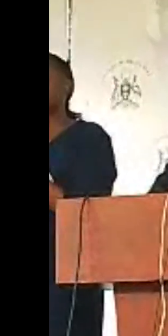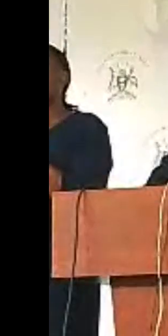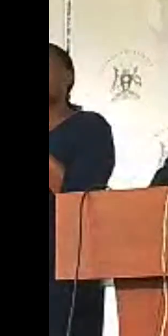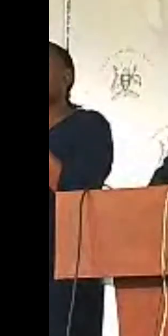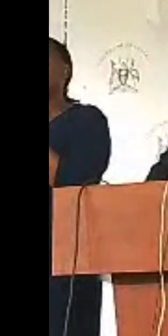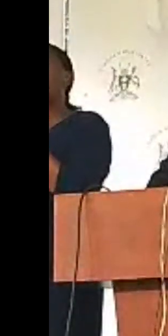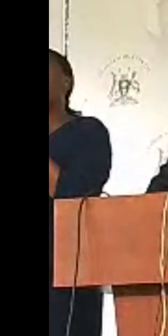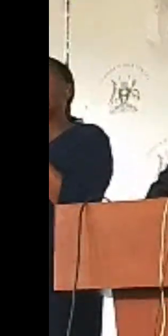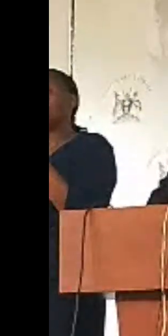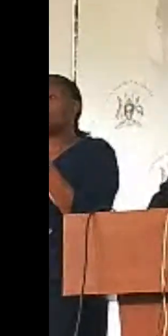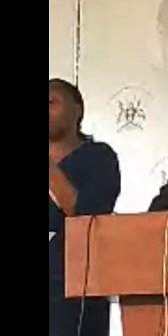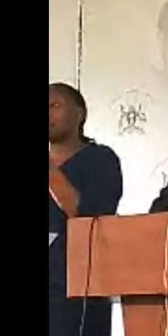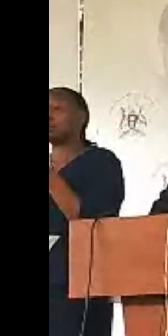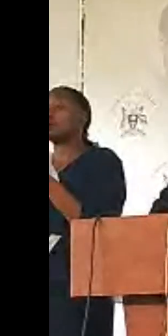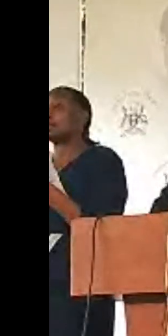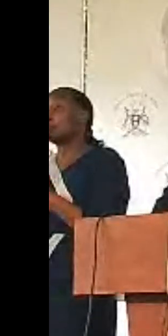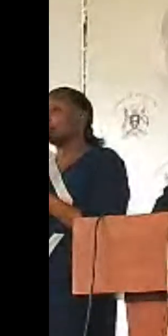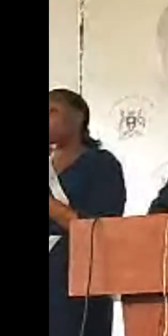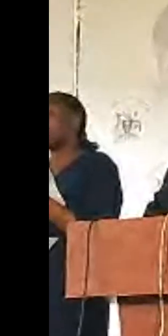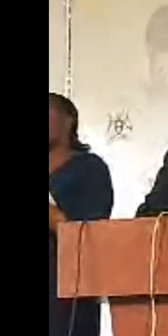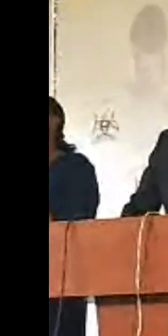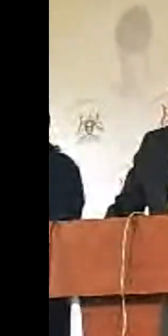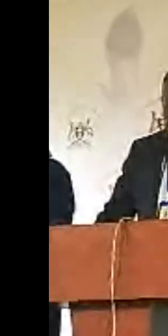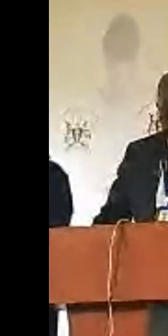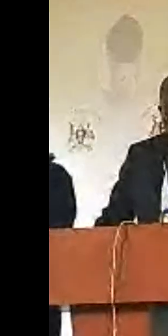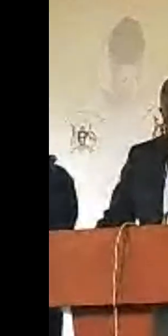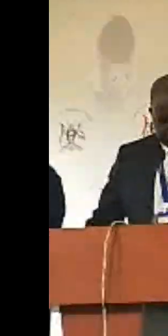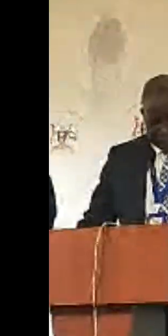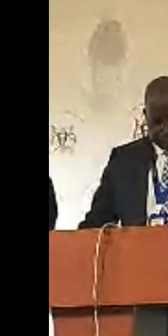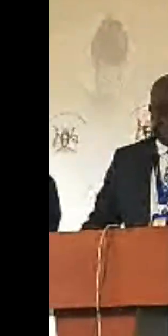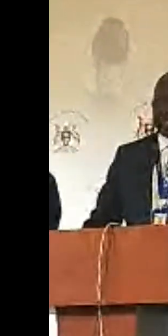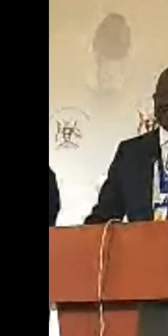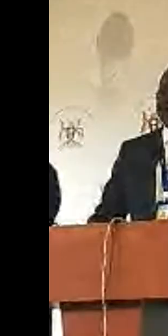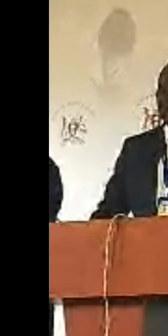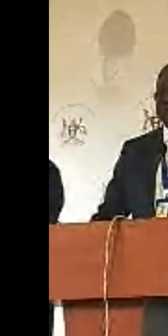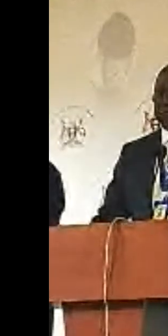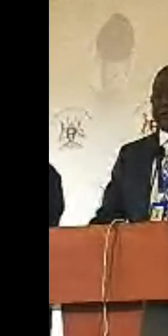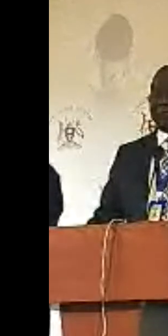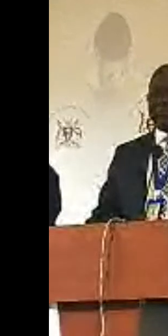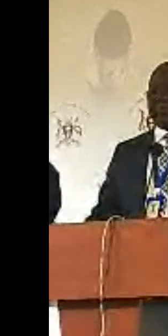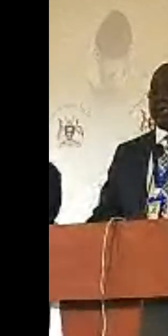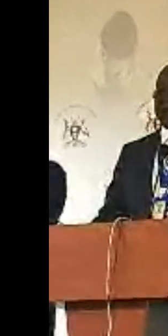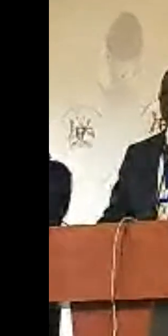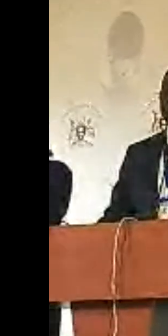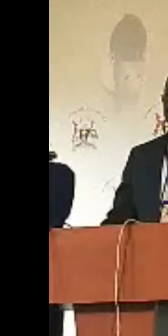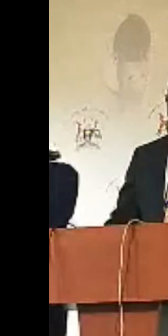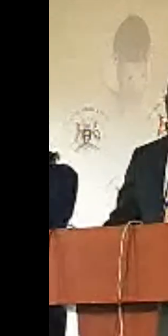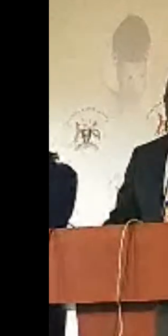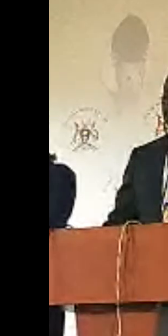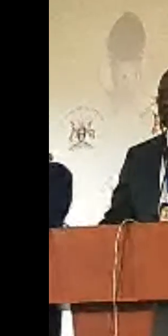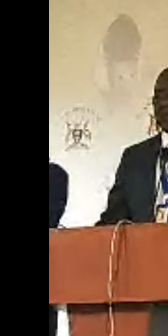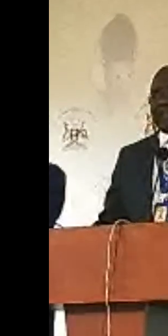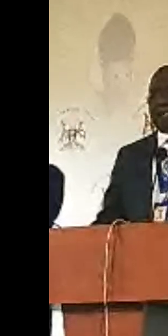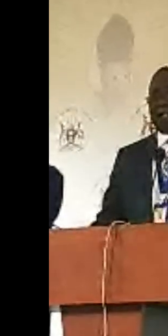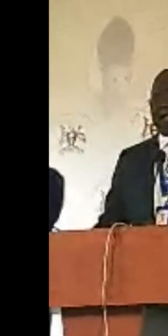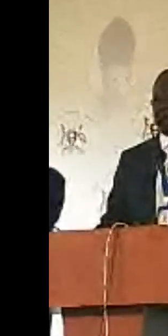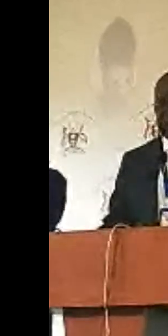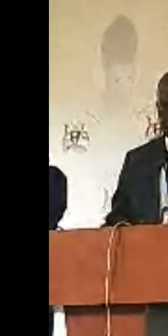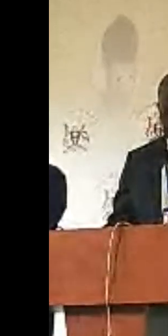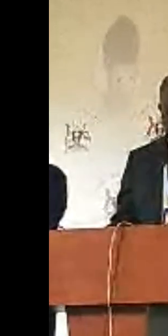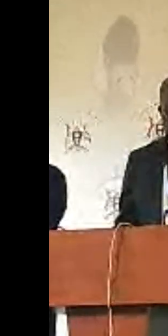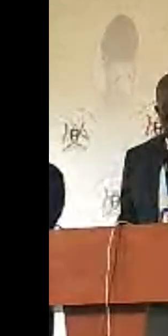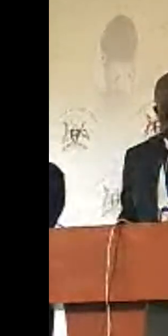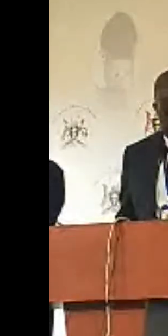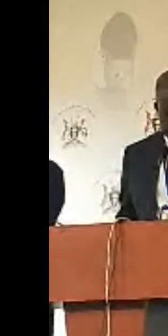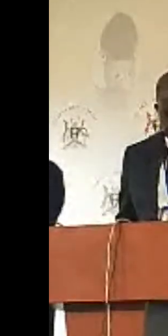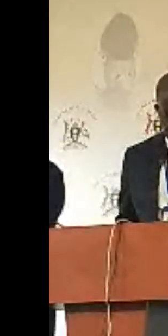They will be given codes, and also those who may have had legally changed names, those that went to court and had